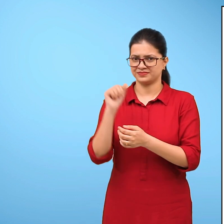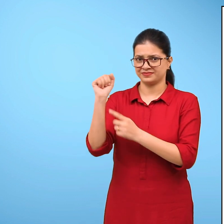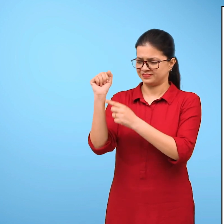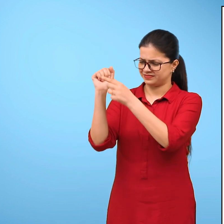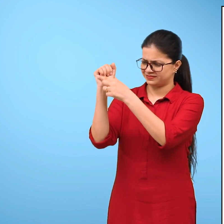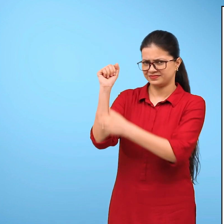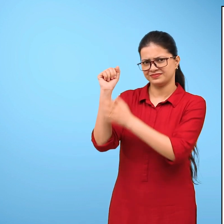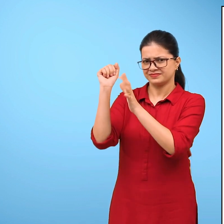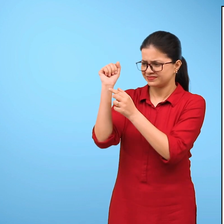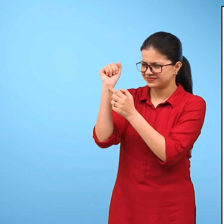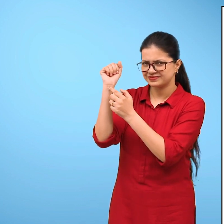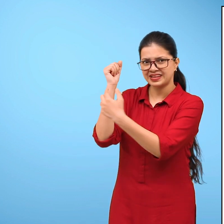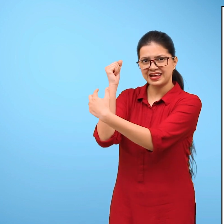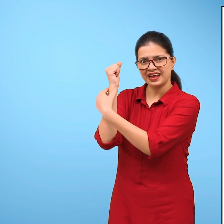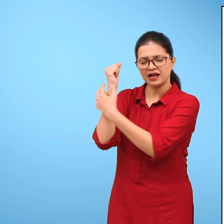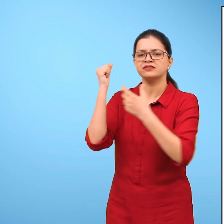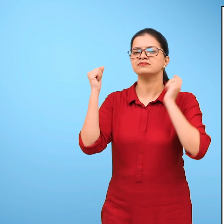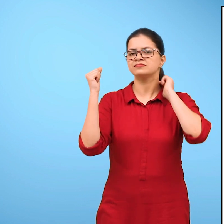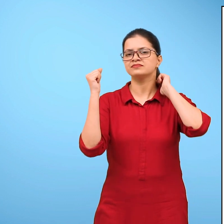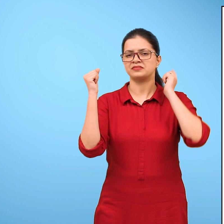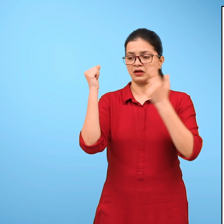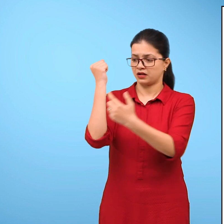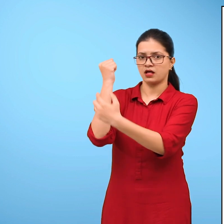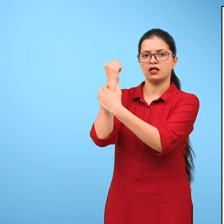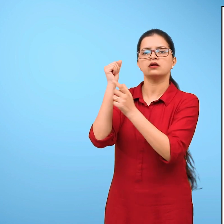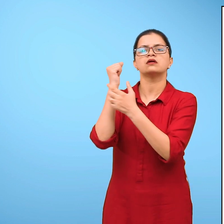In a pivotal joint, a cylindrical bone rotates in a ring.